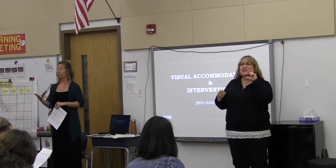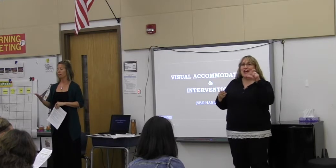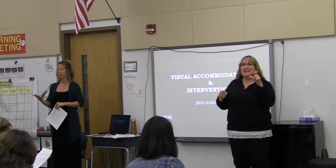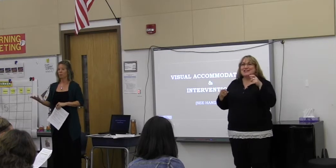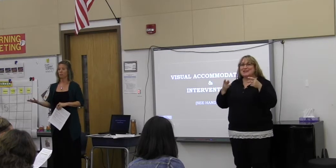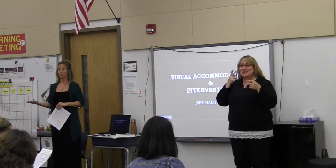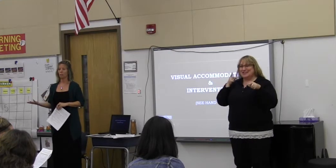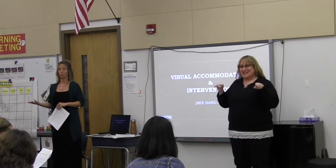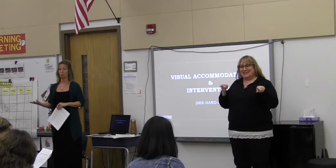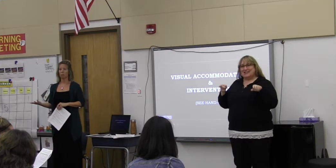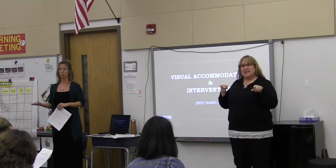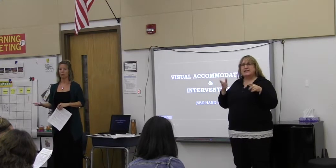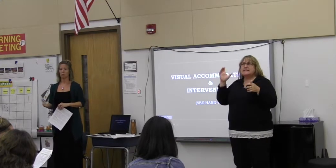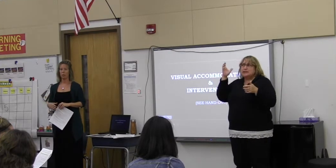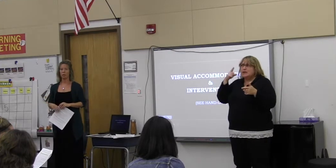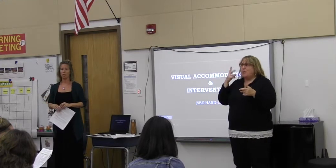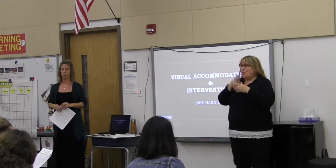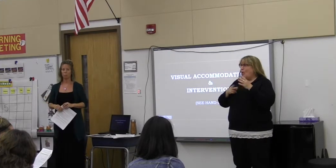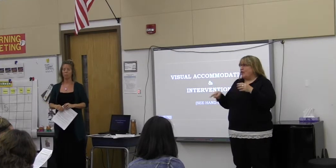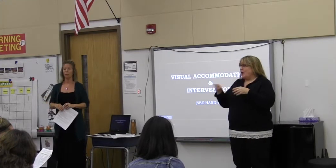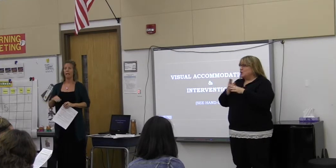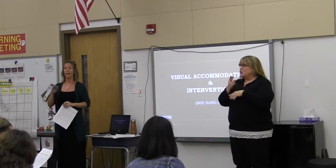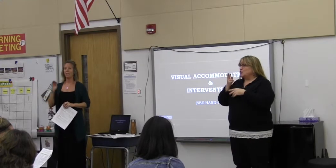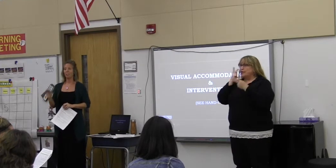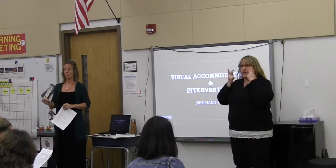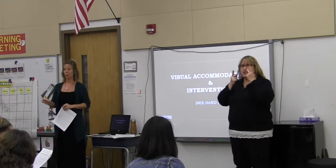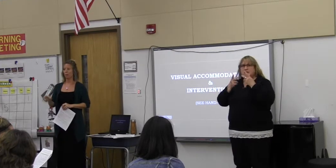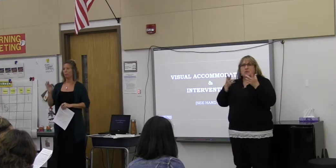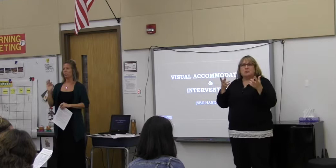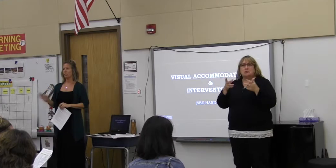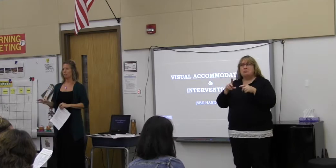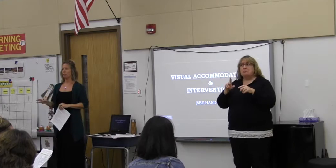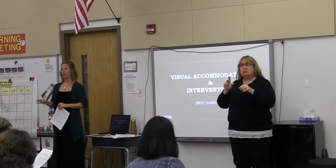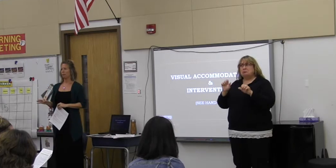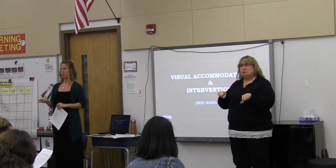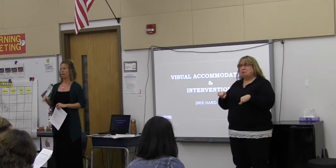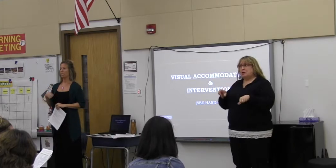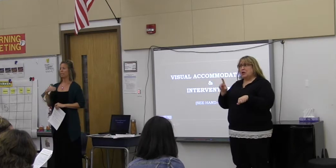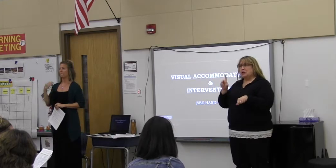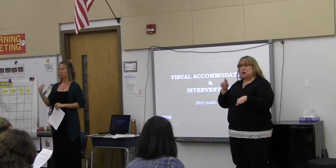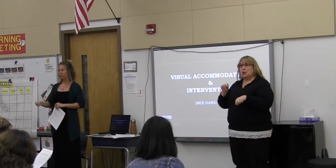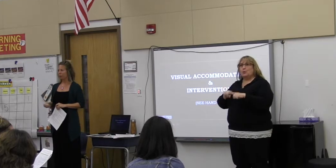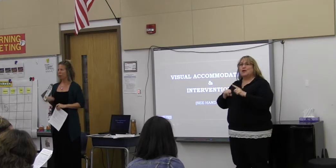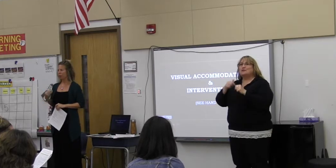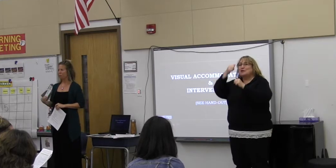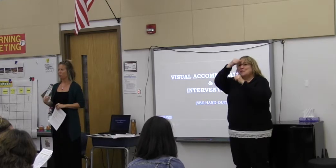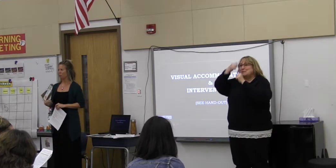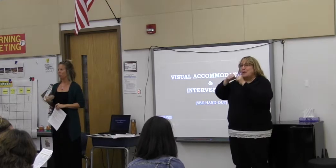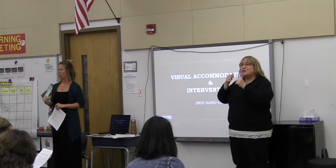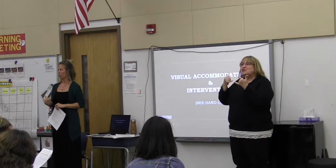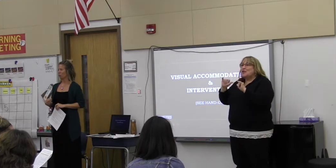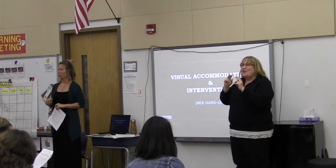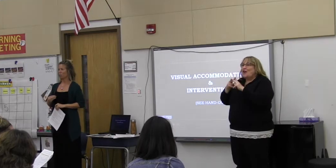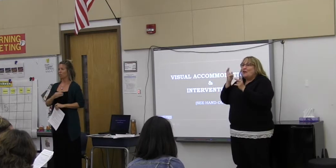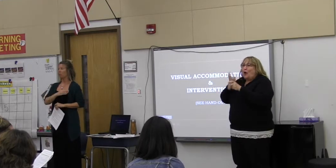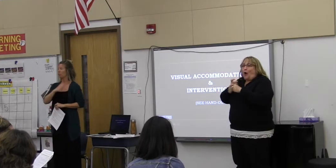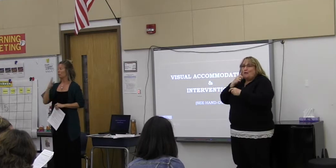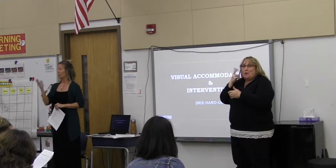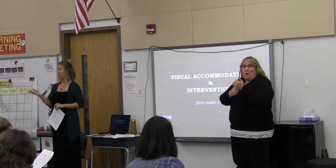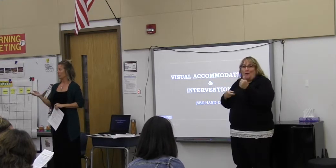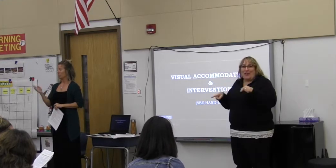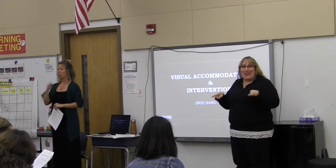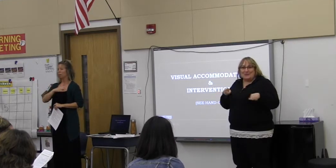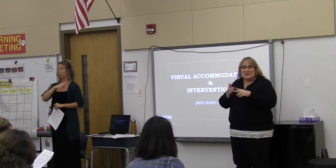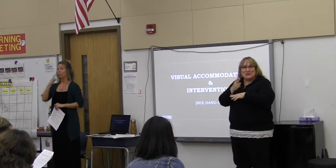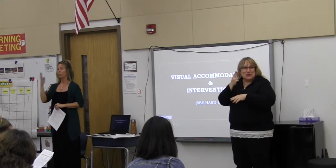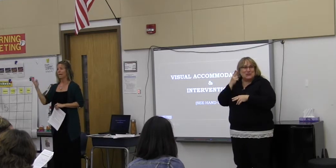like they use their vision pretty a good bit, and they do. But just be mindful that it's still very hard for them to use their vision. So